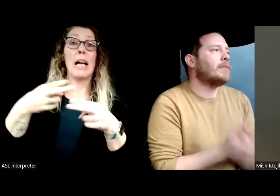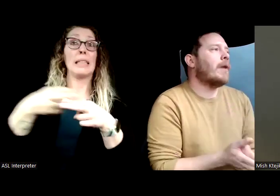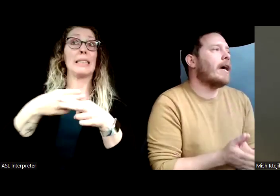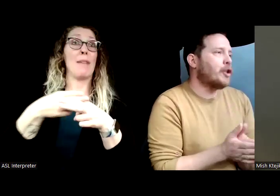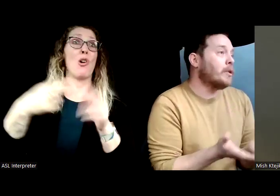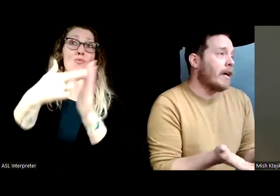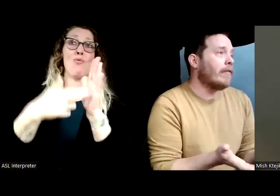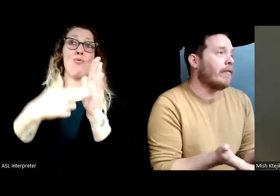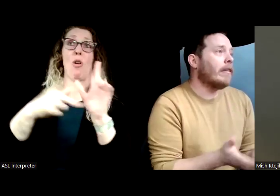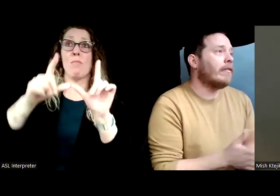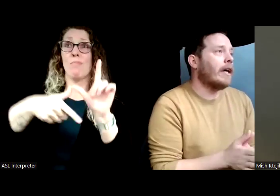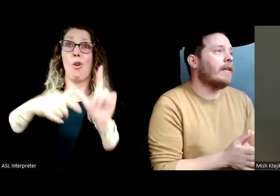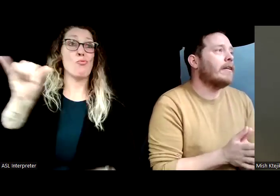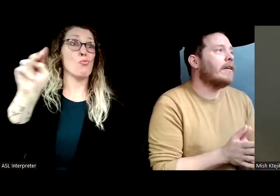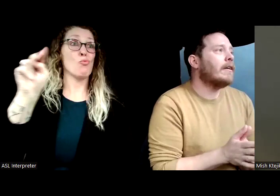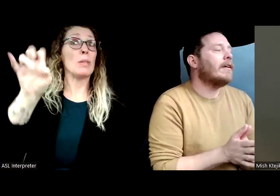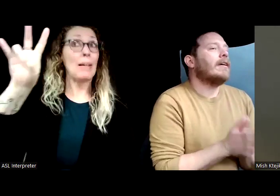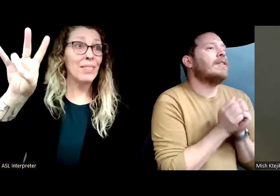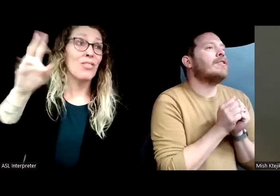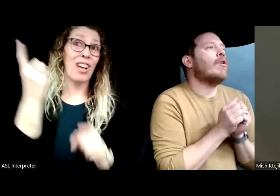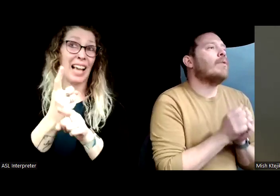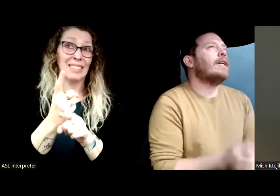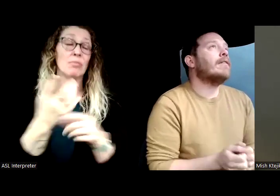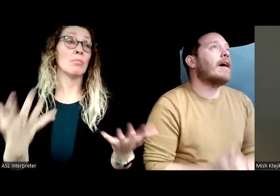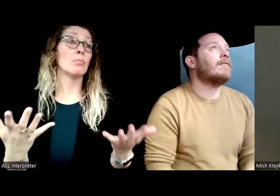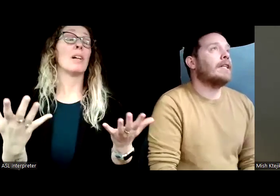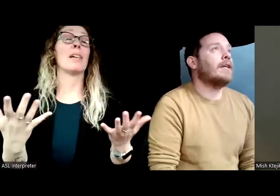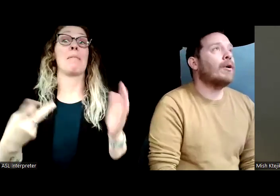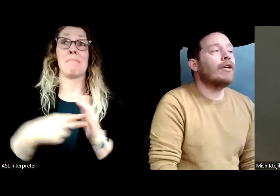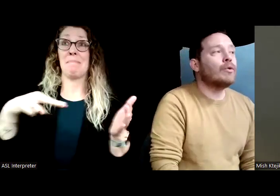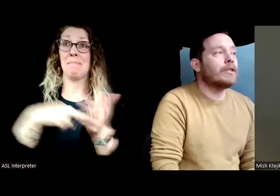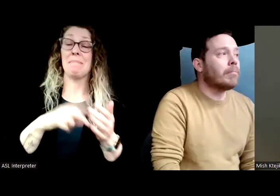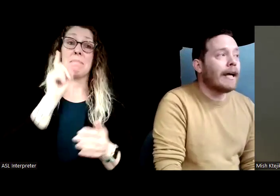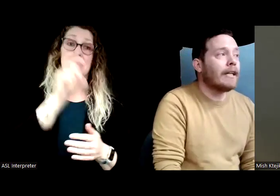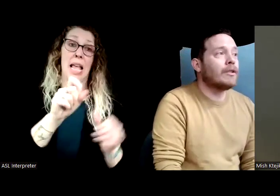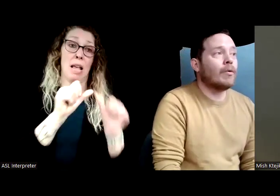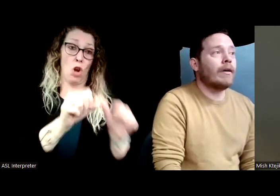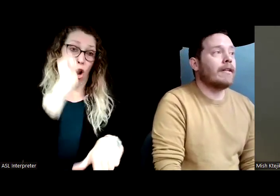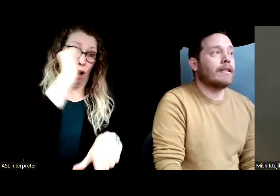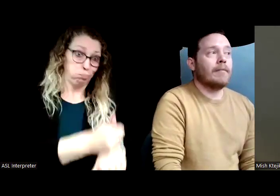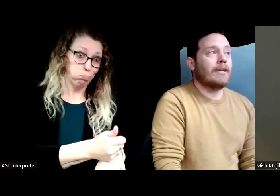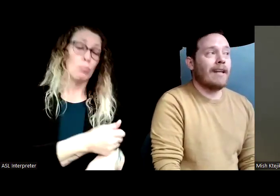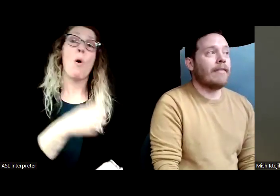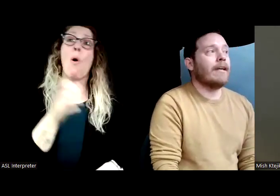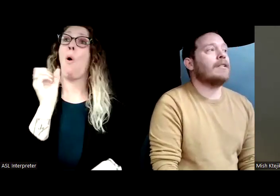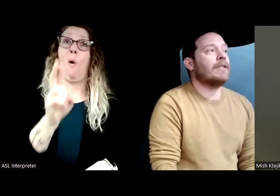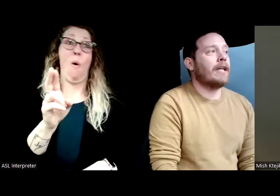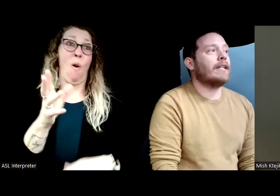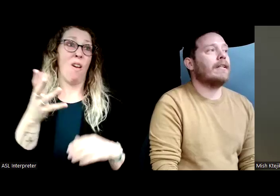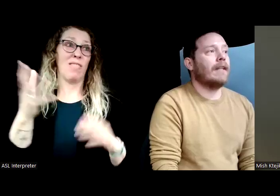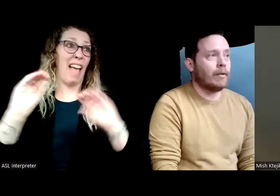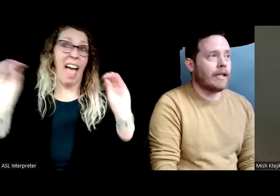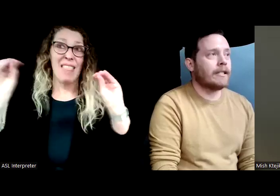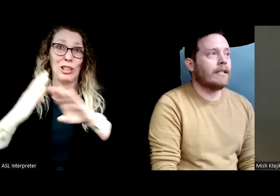rules expire June 7th, right? And so we either have to get permanent rules in place or there's gonna be nothing to